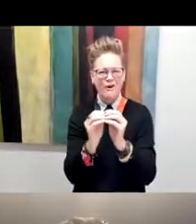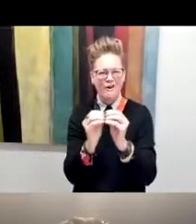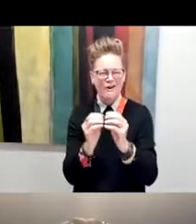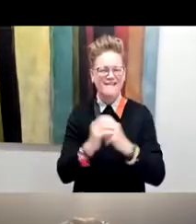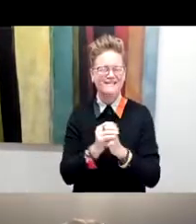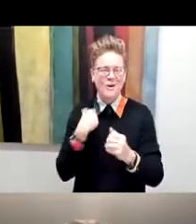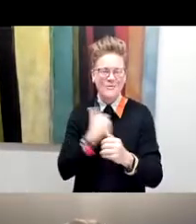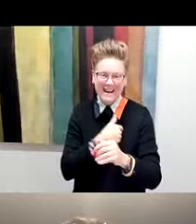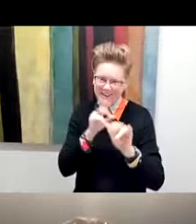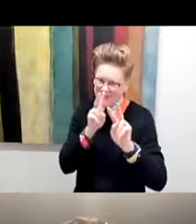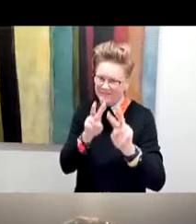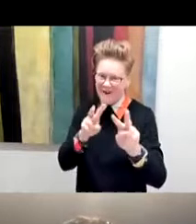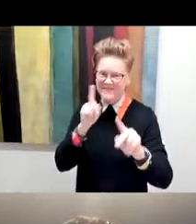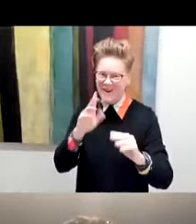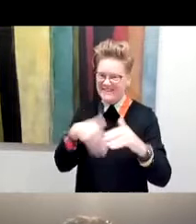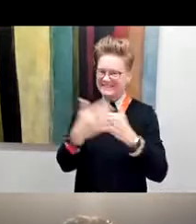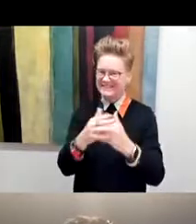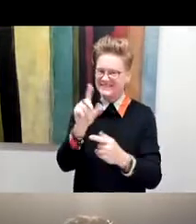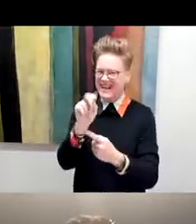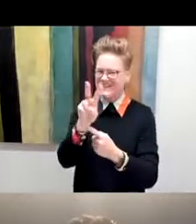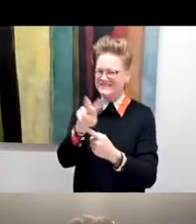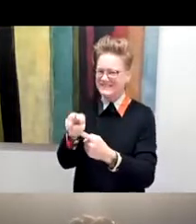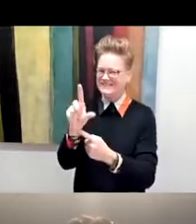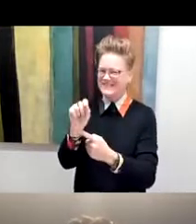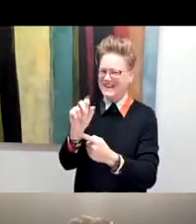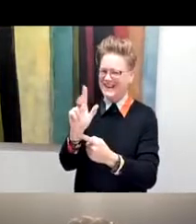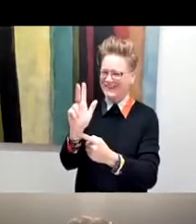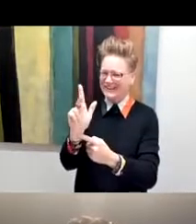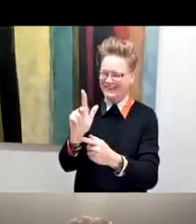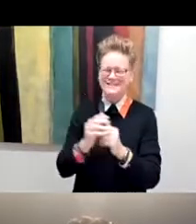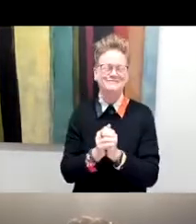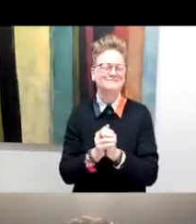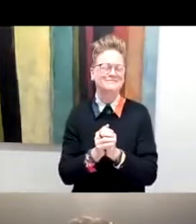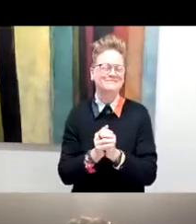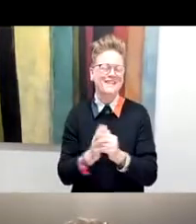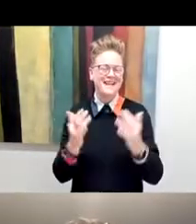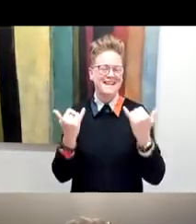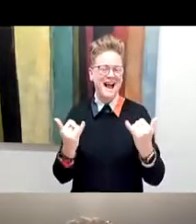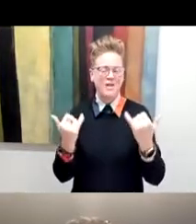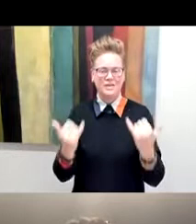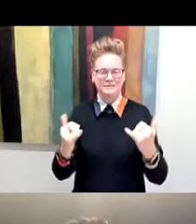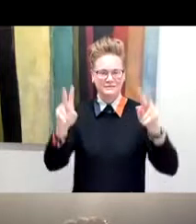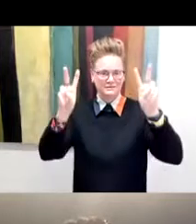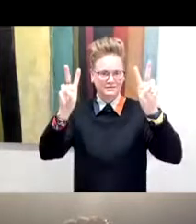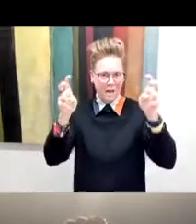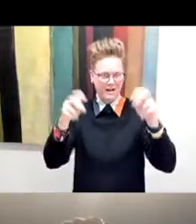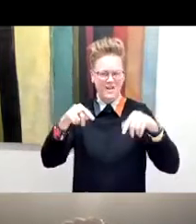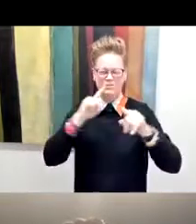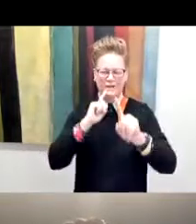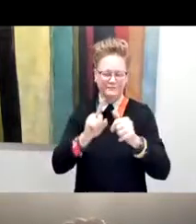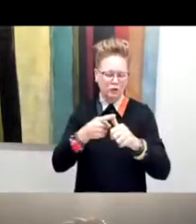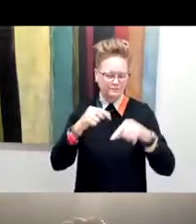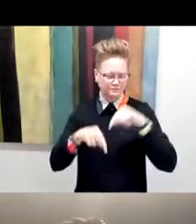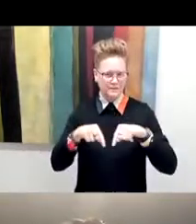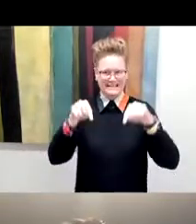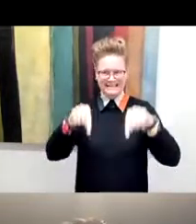this because we've had a lot of demand for it. So we're really looking forward to 2023 and what we can